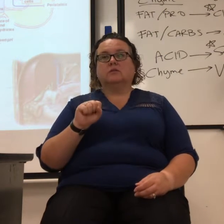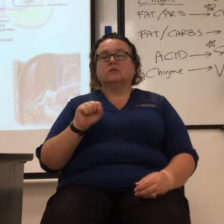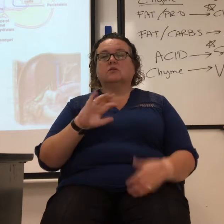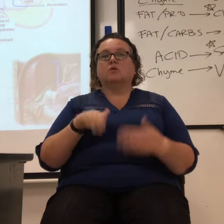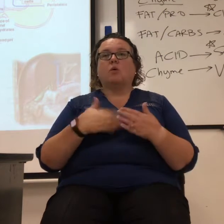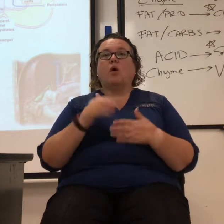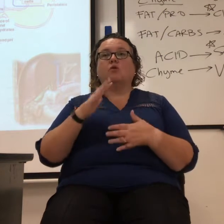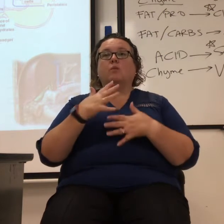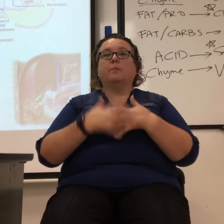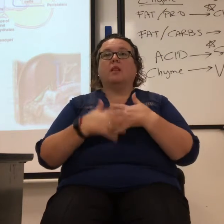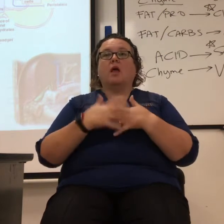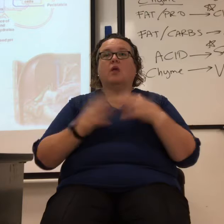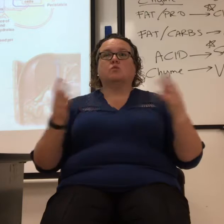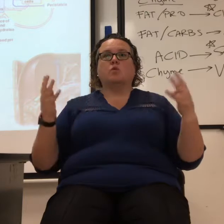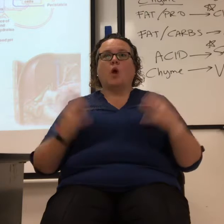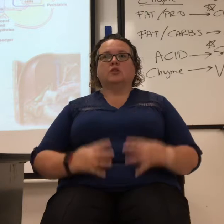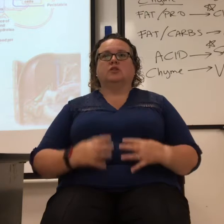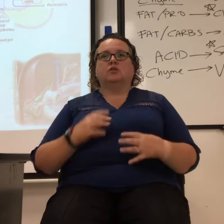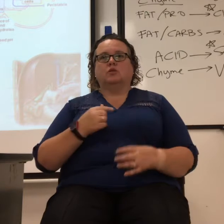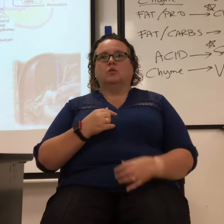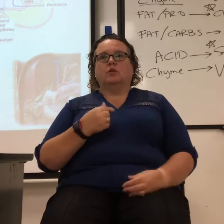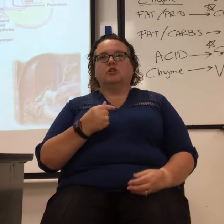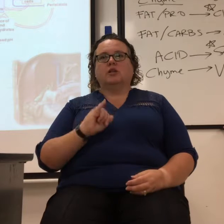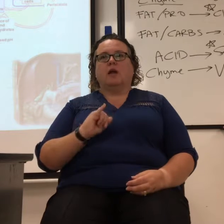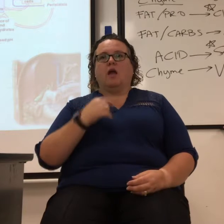GI tract.